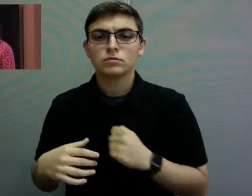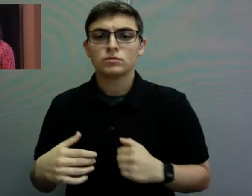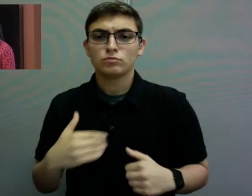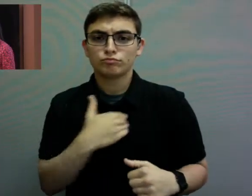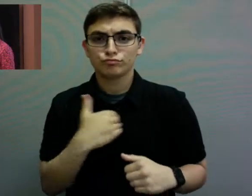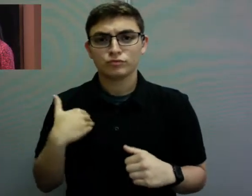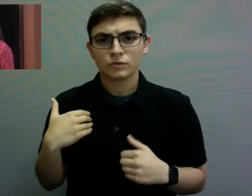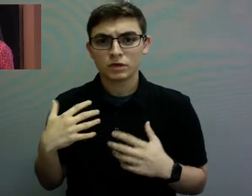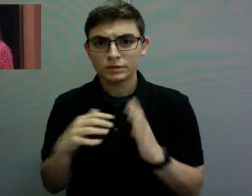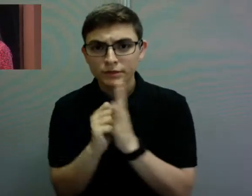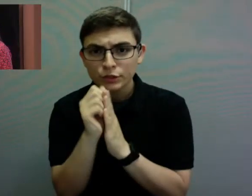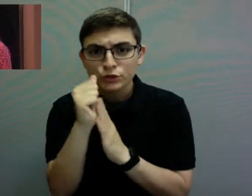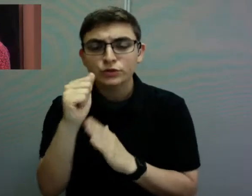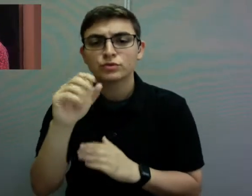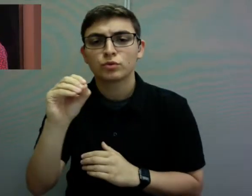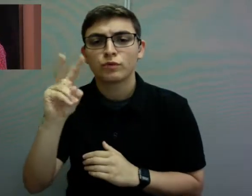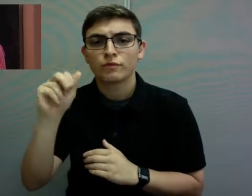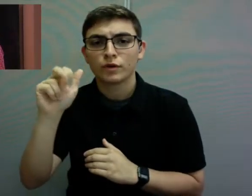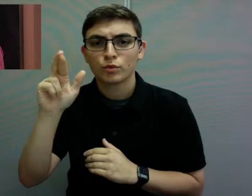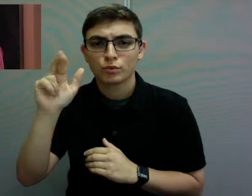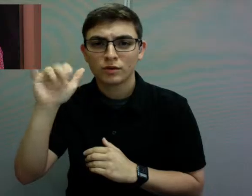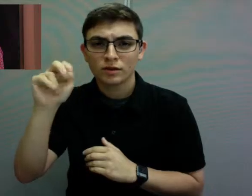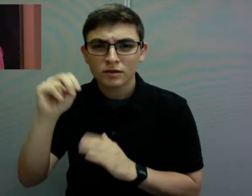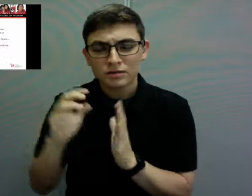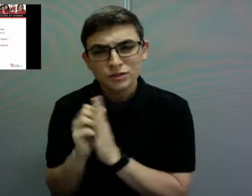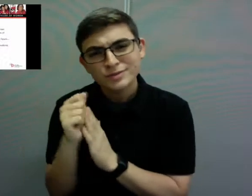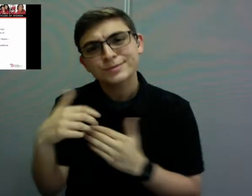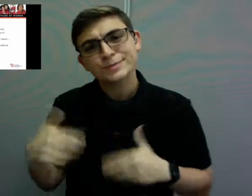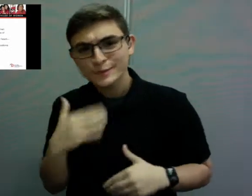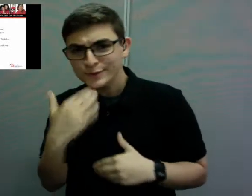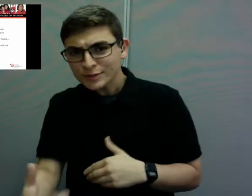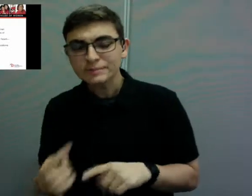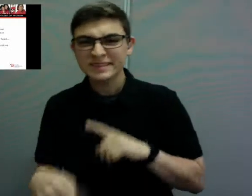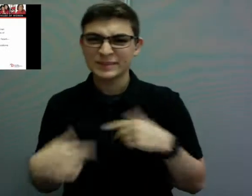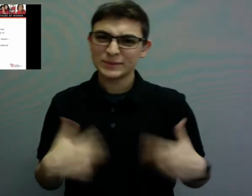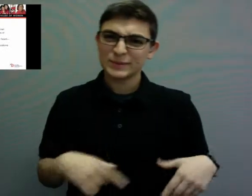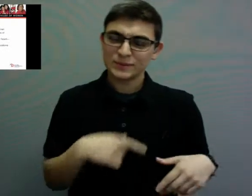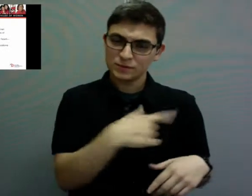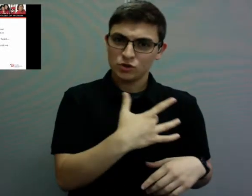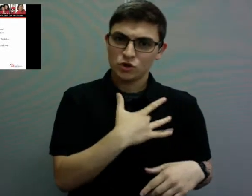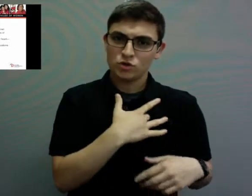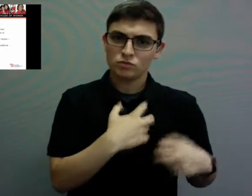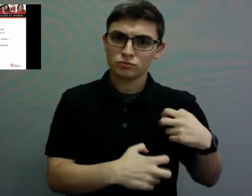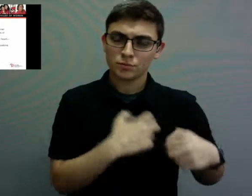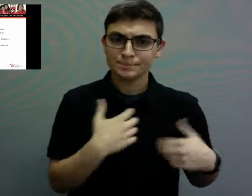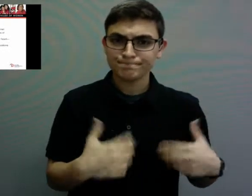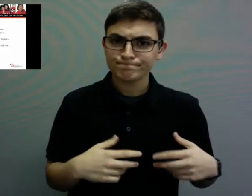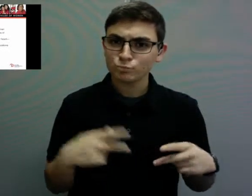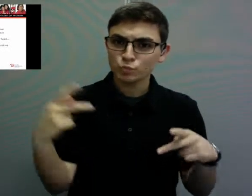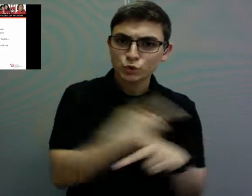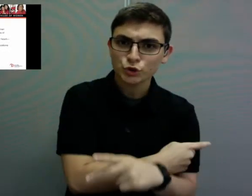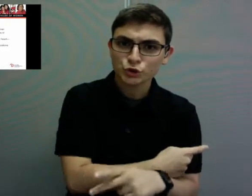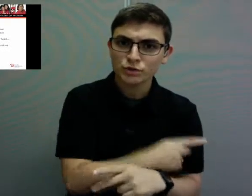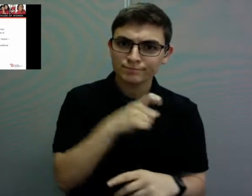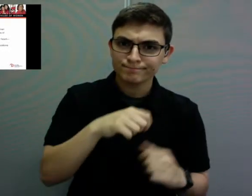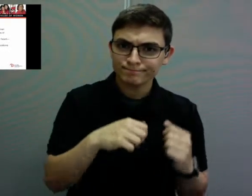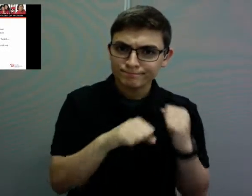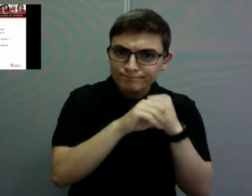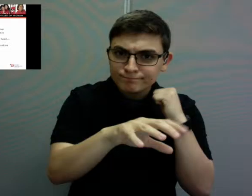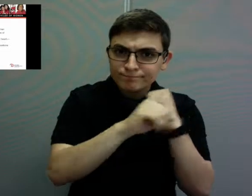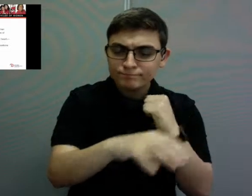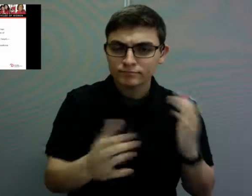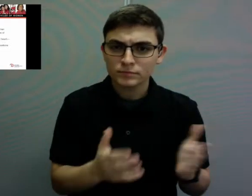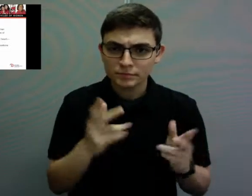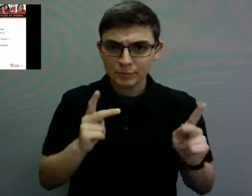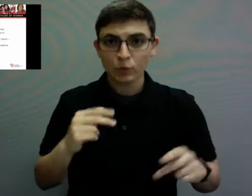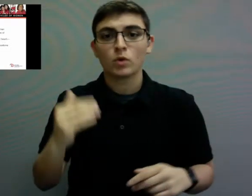watch out for. So we're trying to get that information out there. And heart disease can permanently damage your heart and your life. If it's